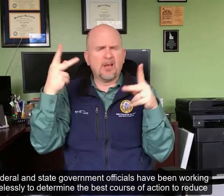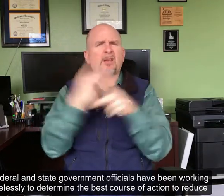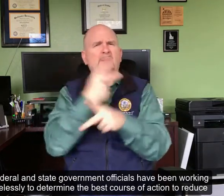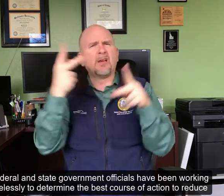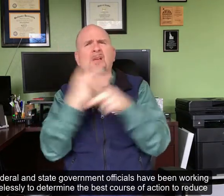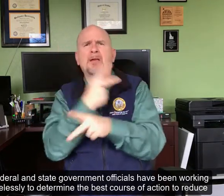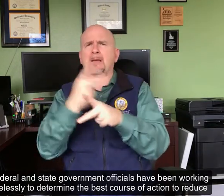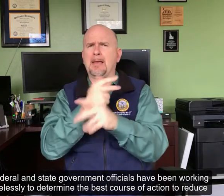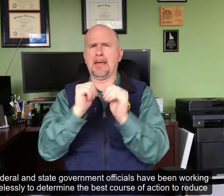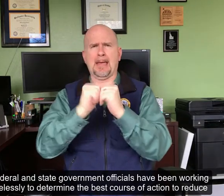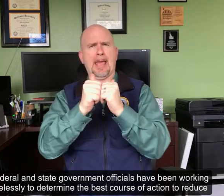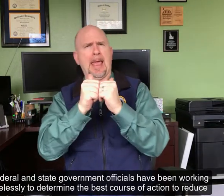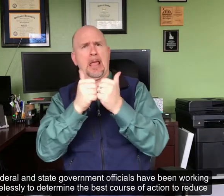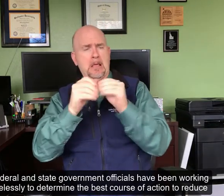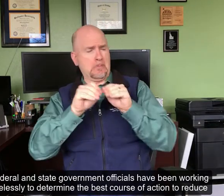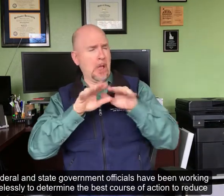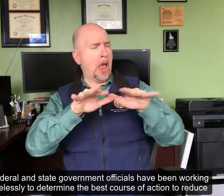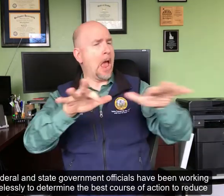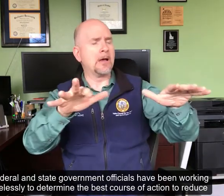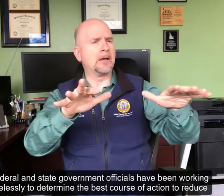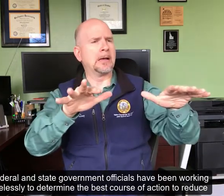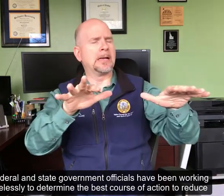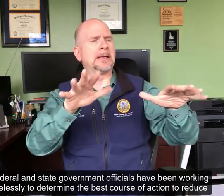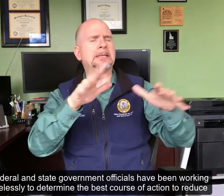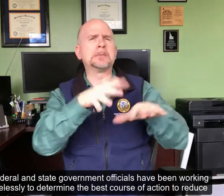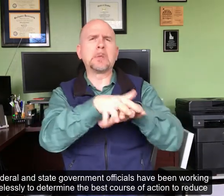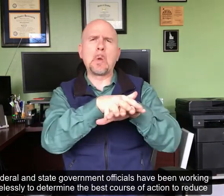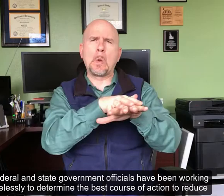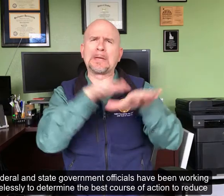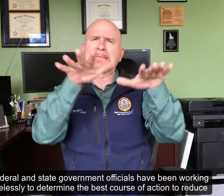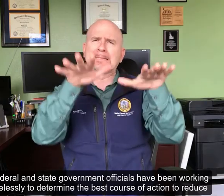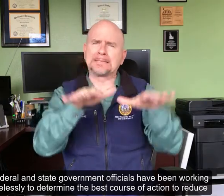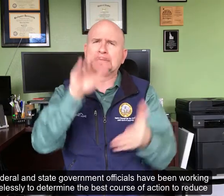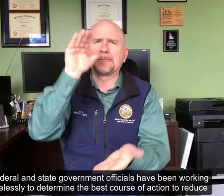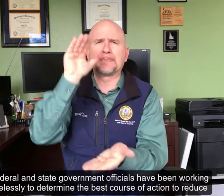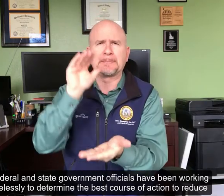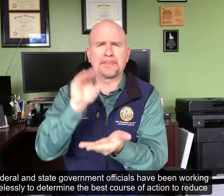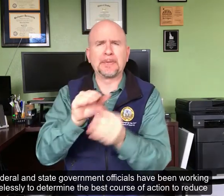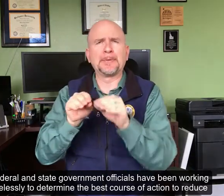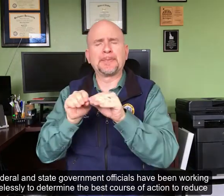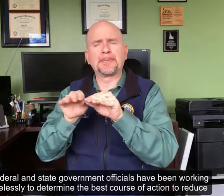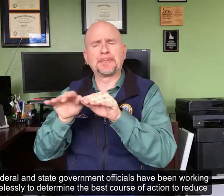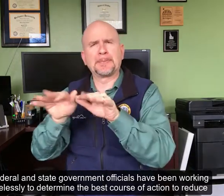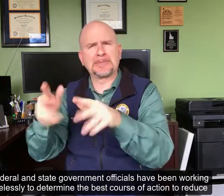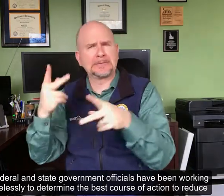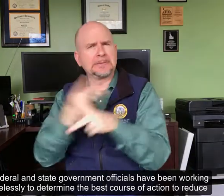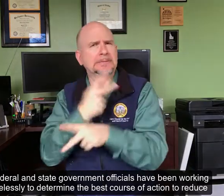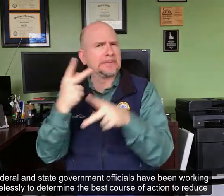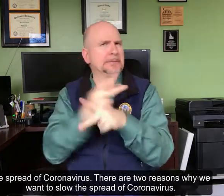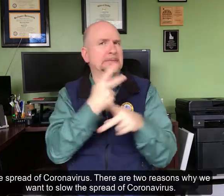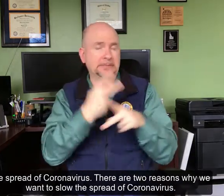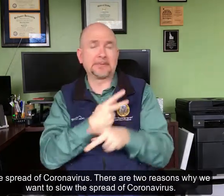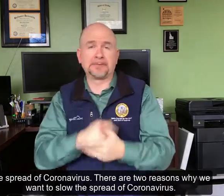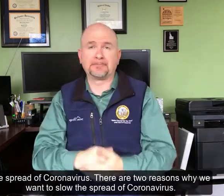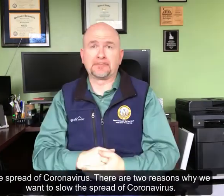state government officials have been working tirelessly to determine the best course of action to reduce the spread of coronavirus.